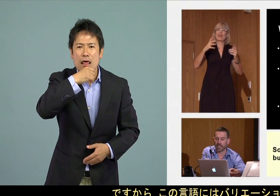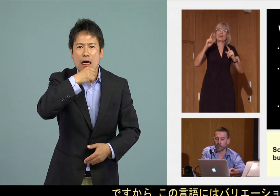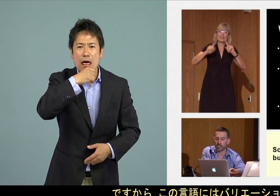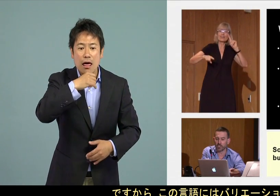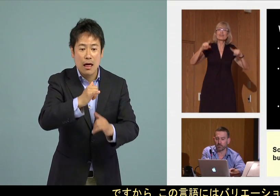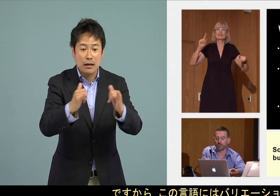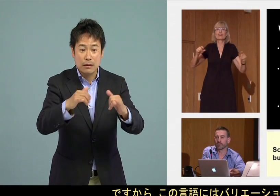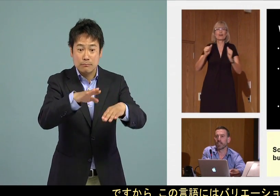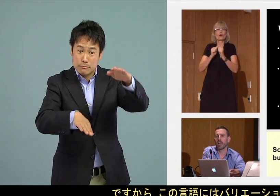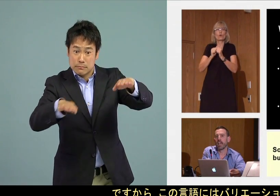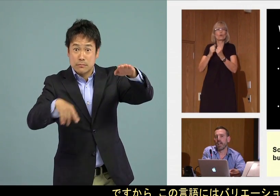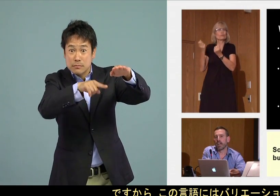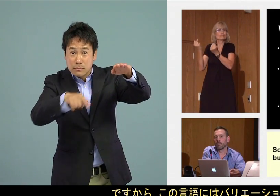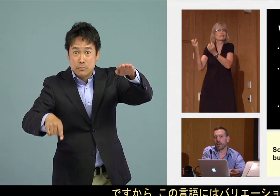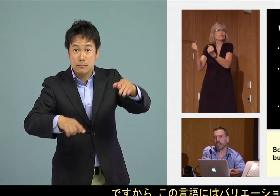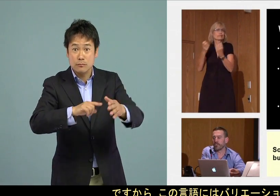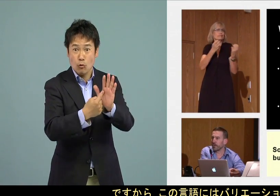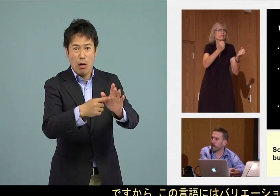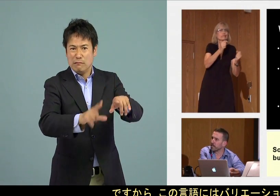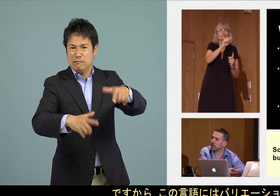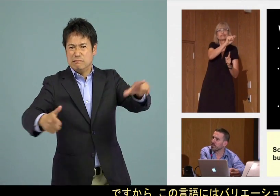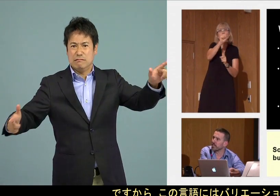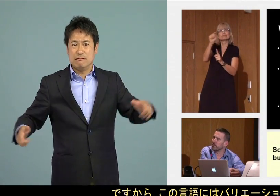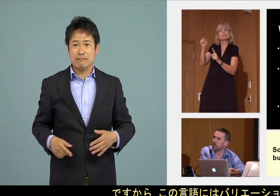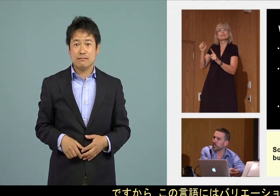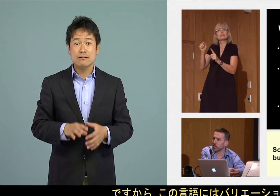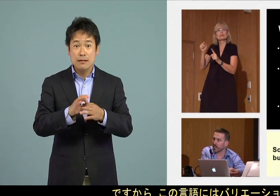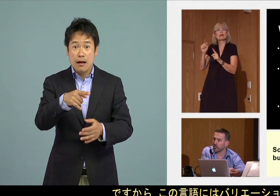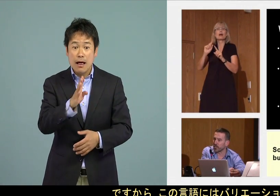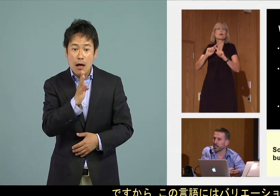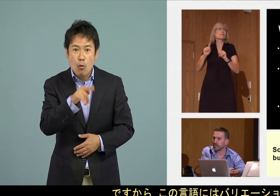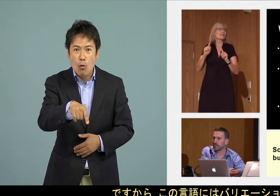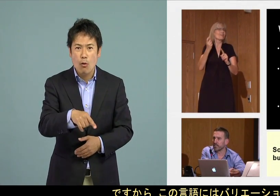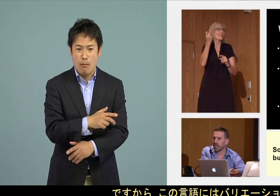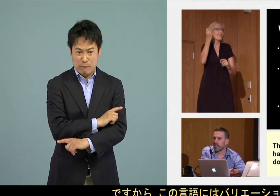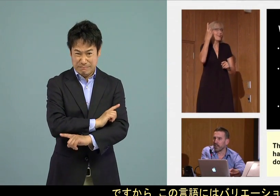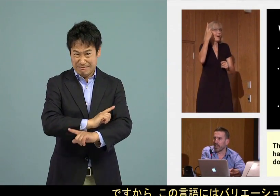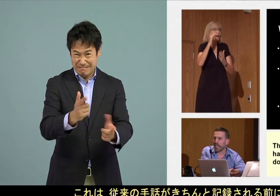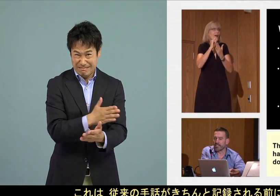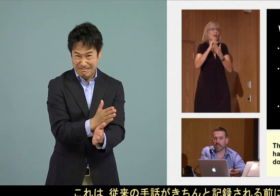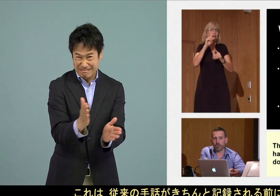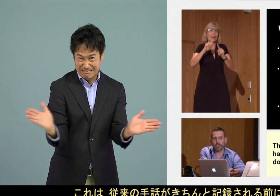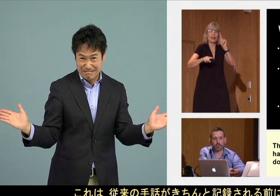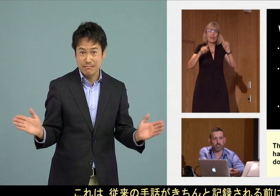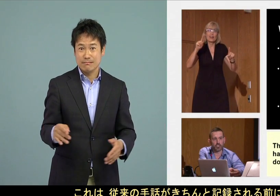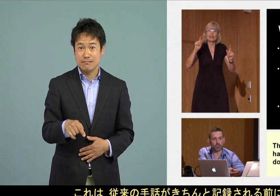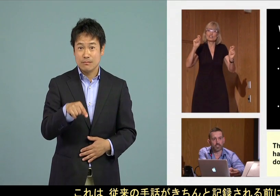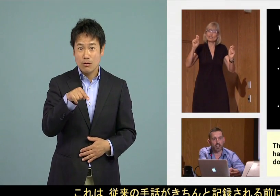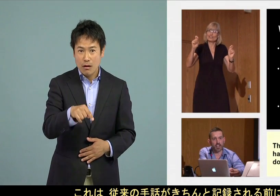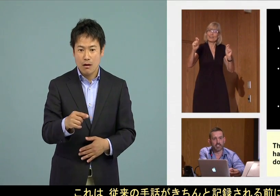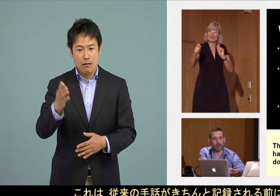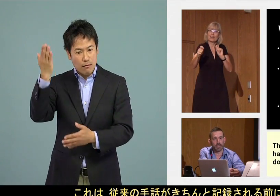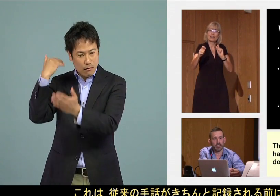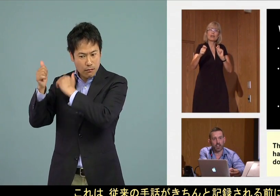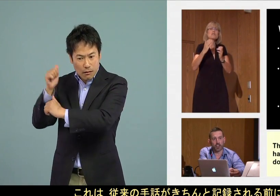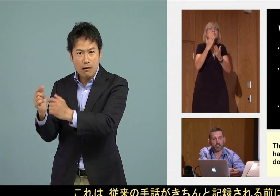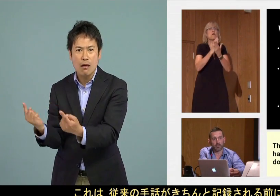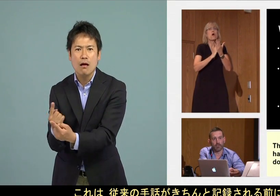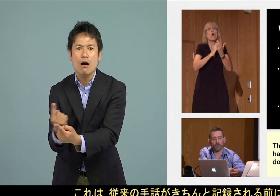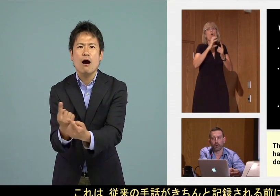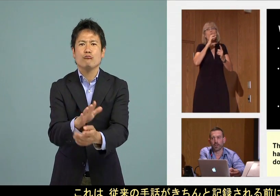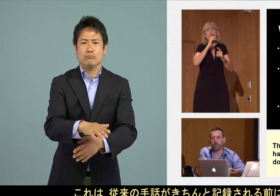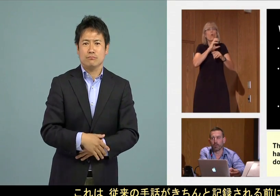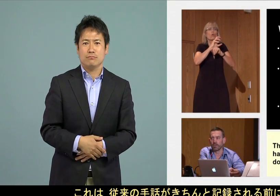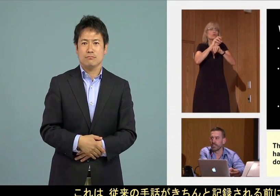in the language, but that variation seems to be changing, and some of the traditional signs are being